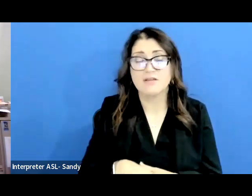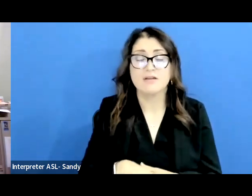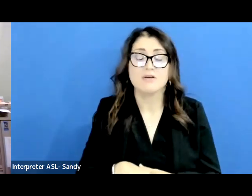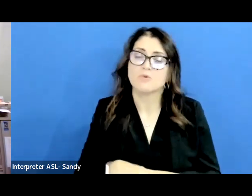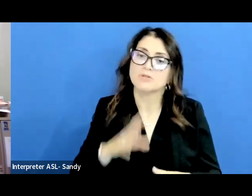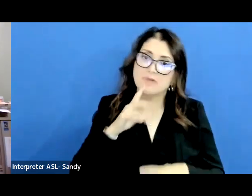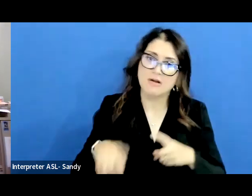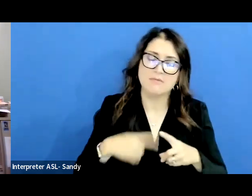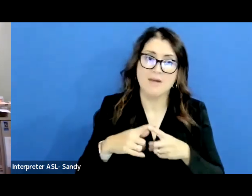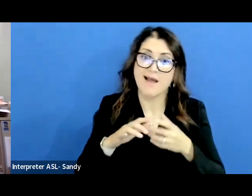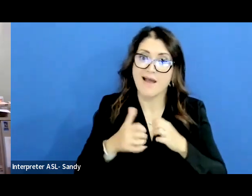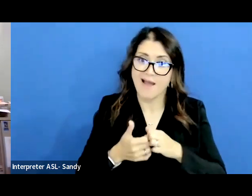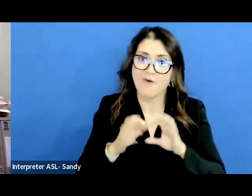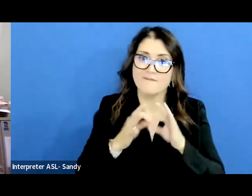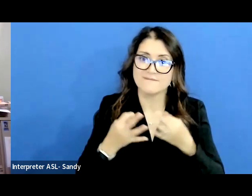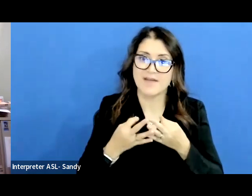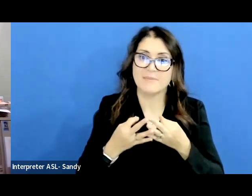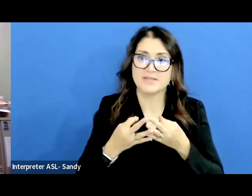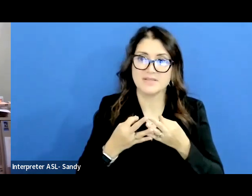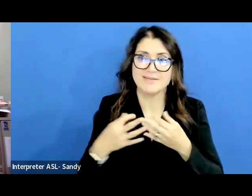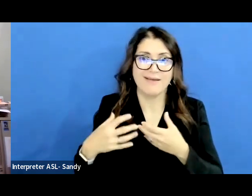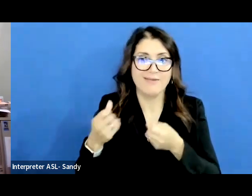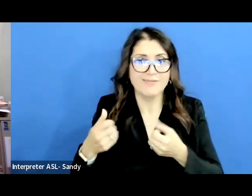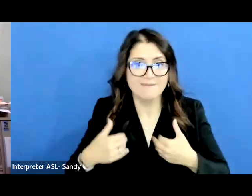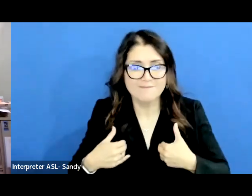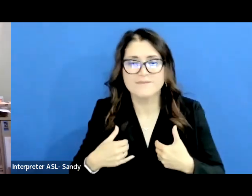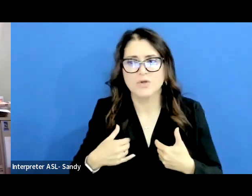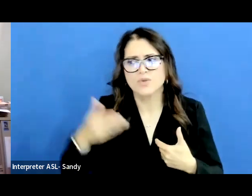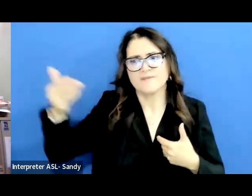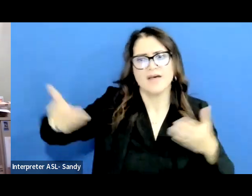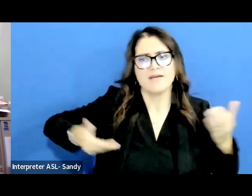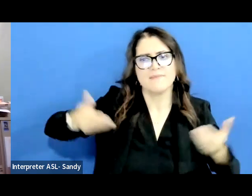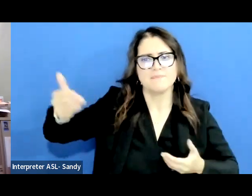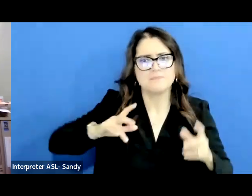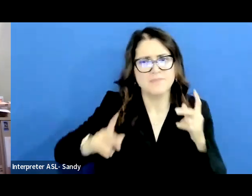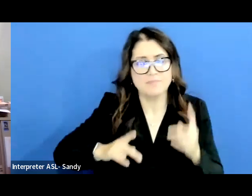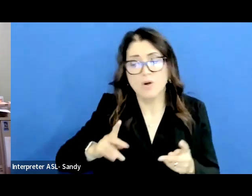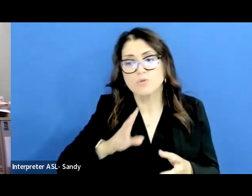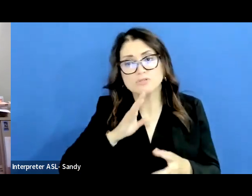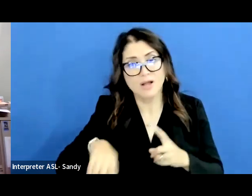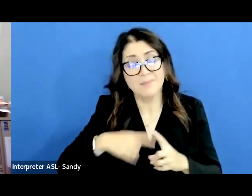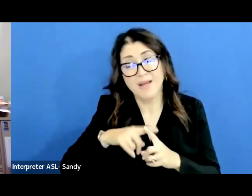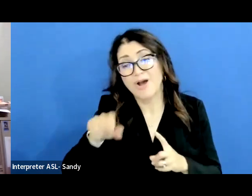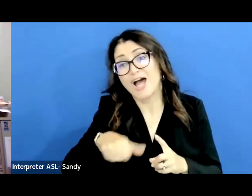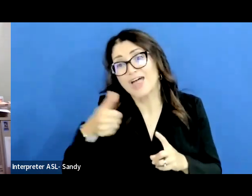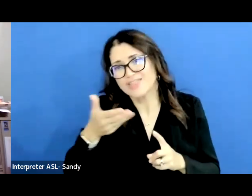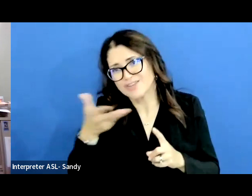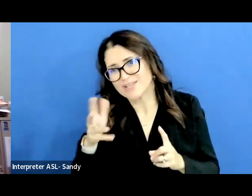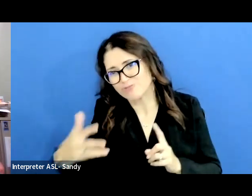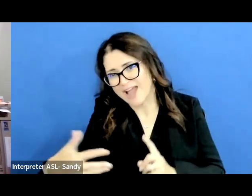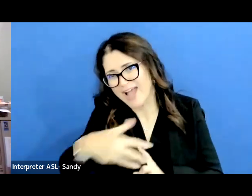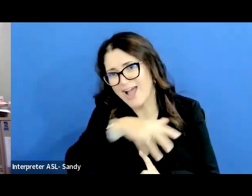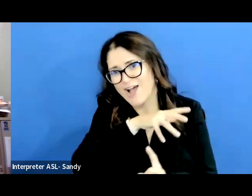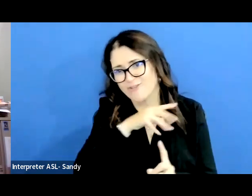healthy family, we invite people in. We talk about other things around family health. What does it look like? What